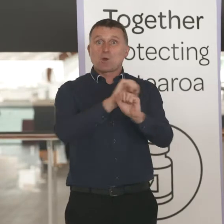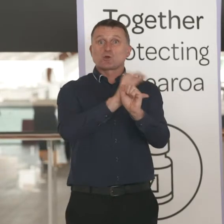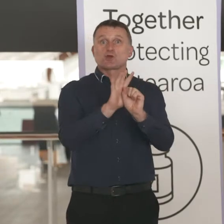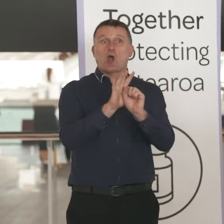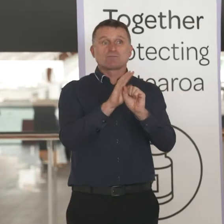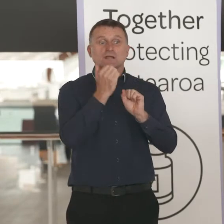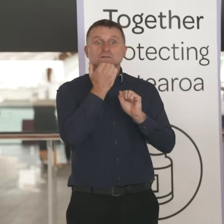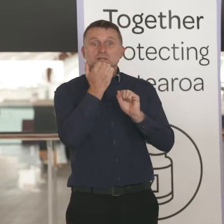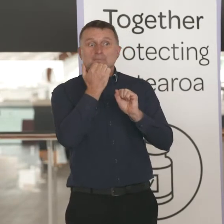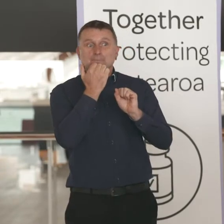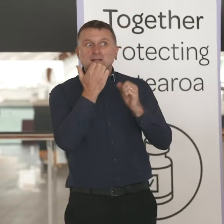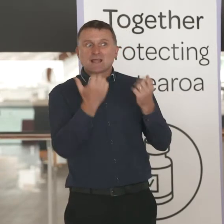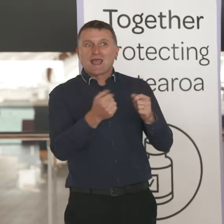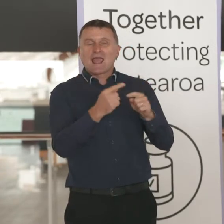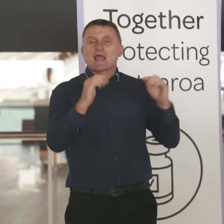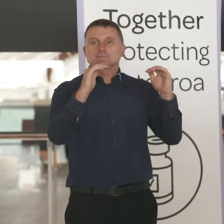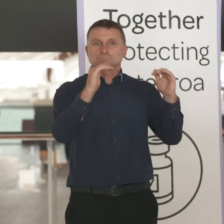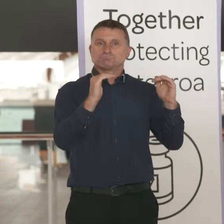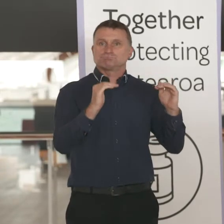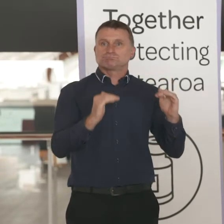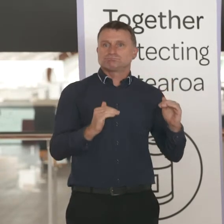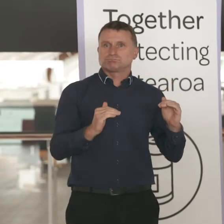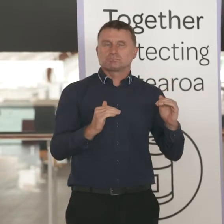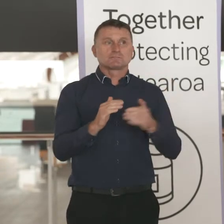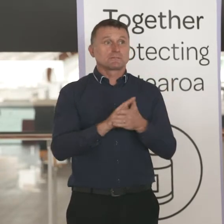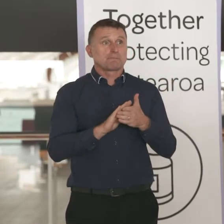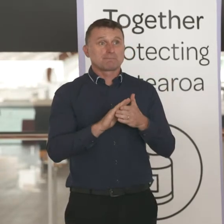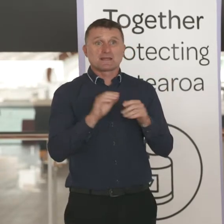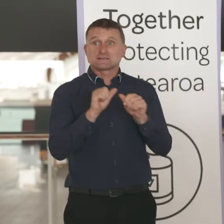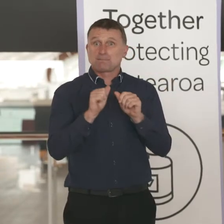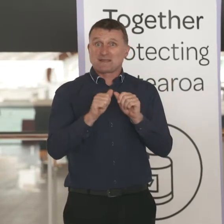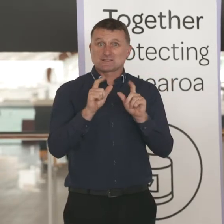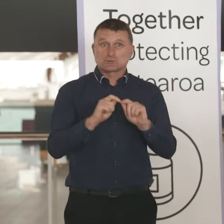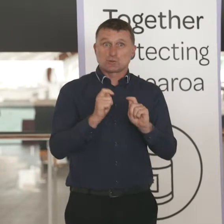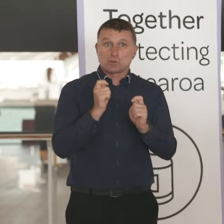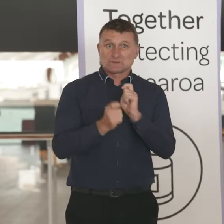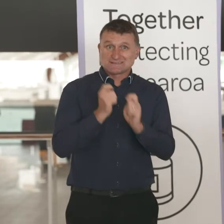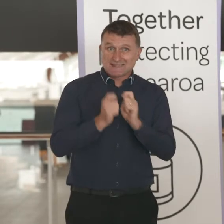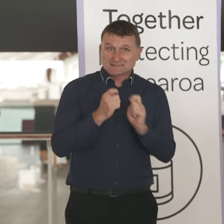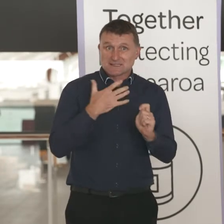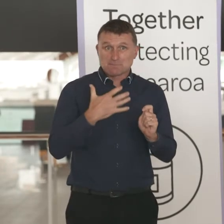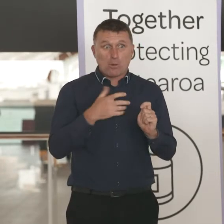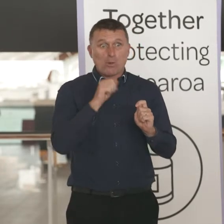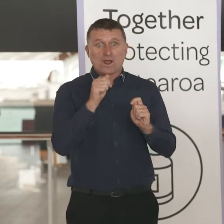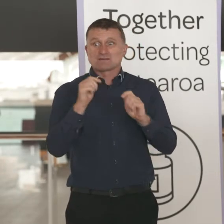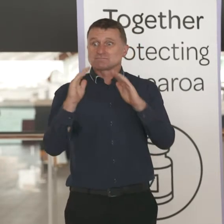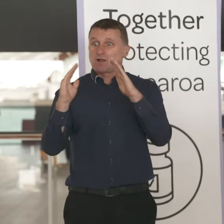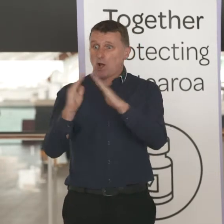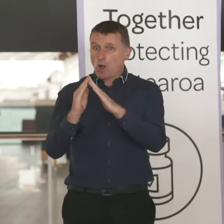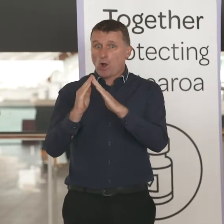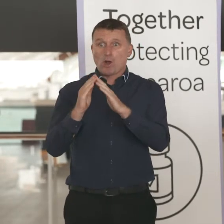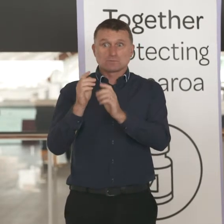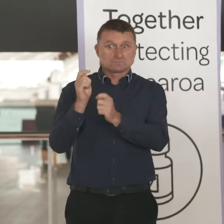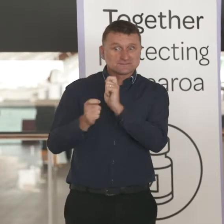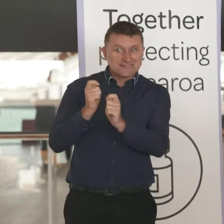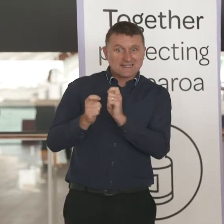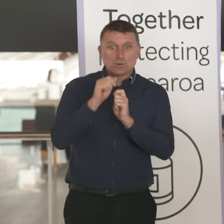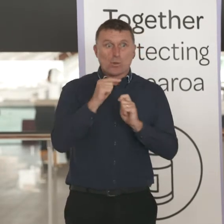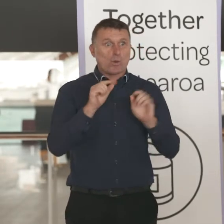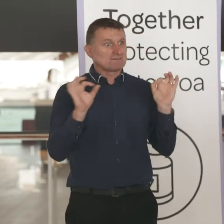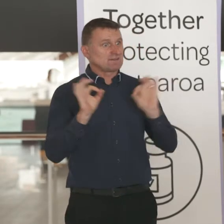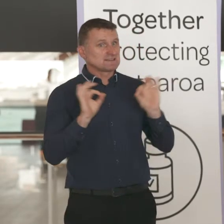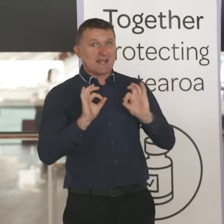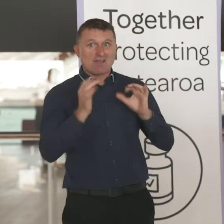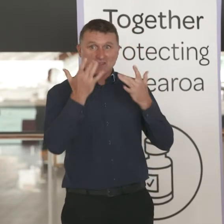advice is to get a test if you're symptomatic or a household contact. Do we need to start testing people who are asymptomatic just to see where